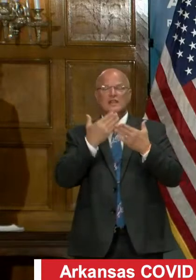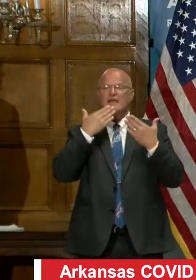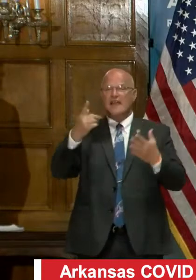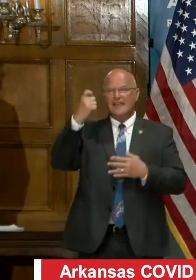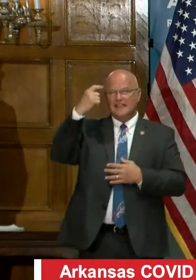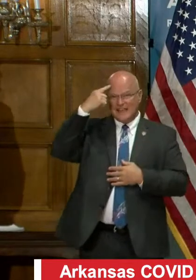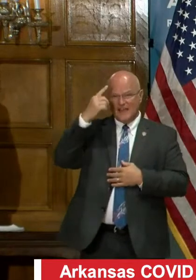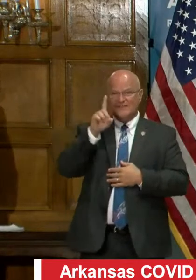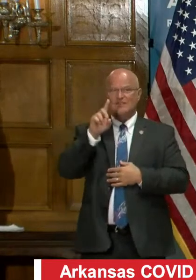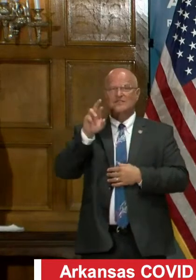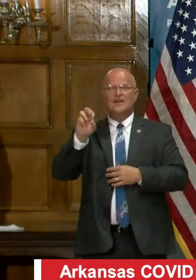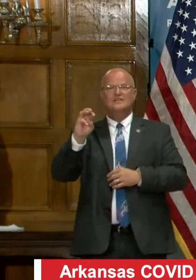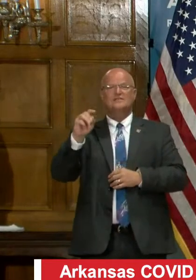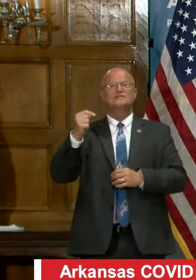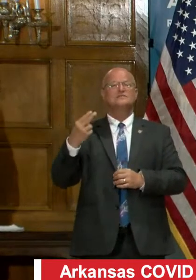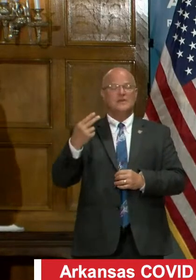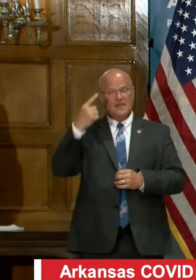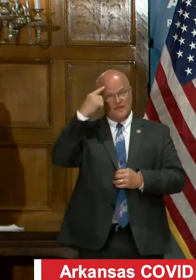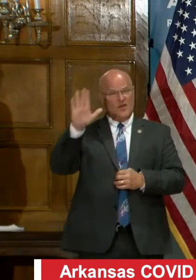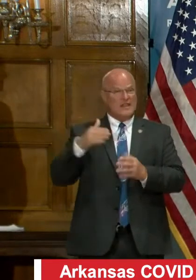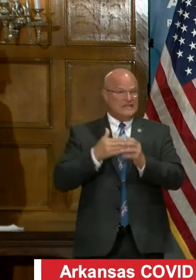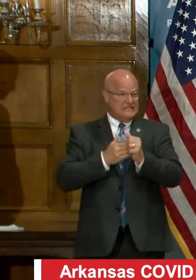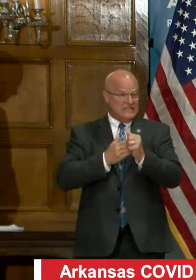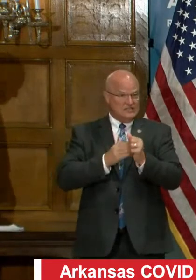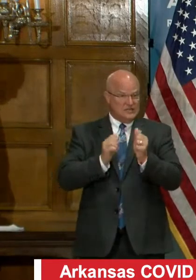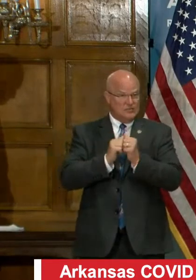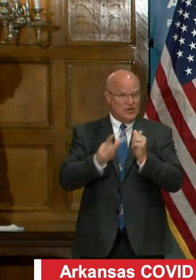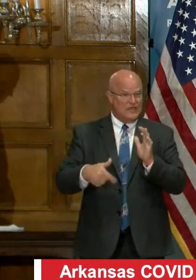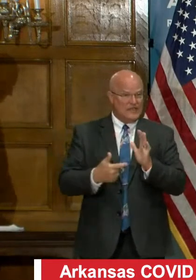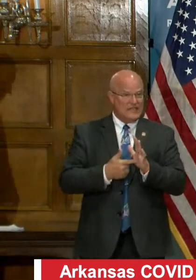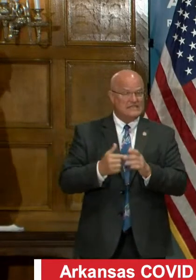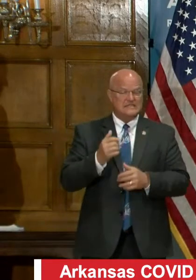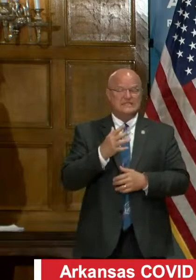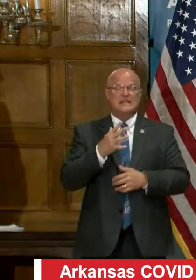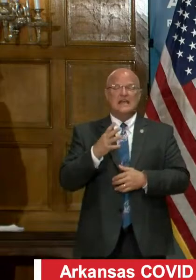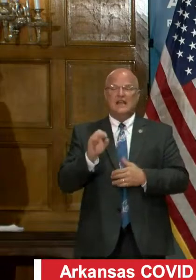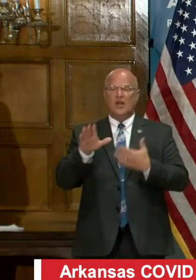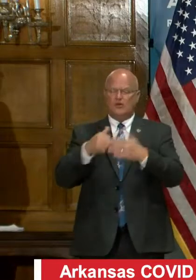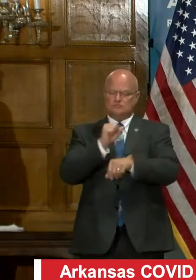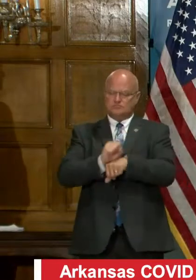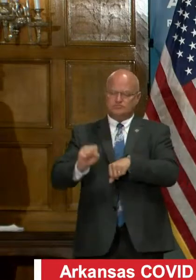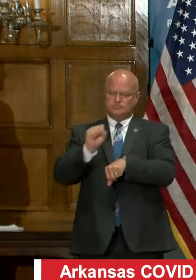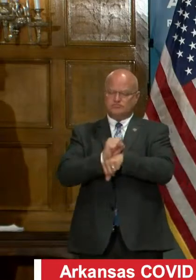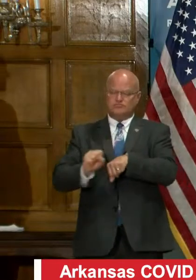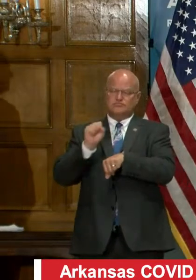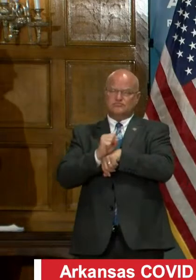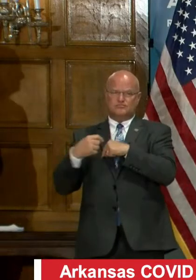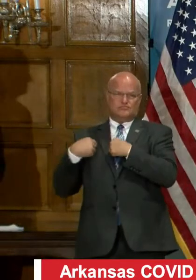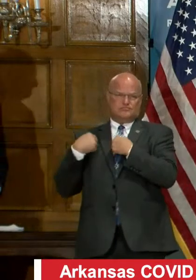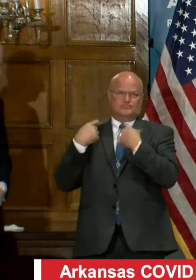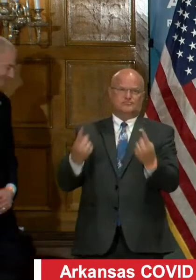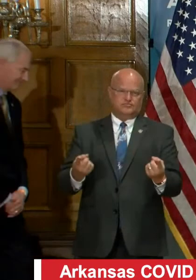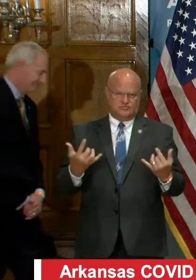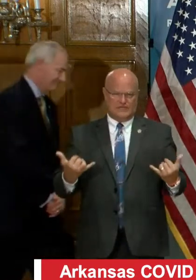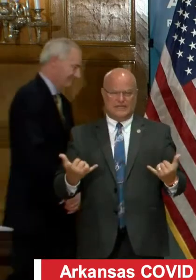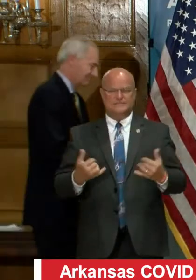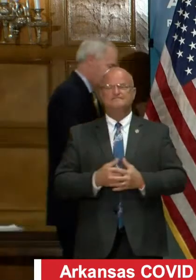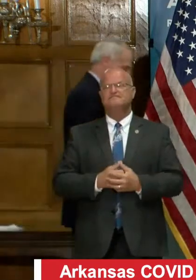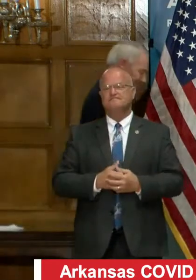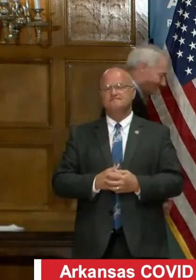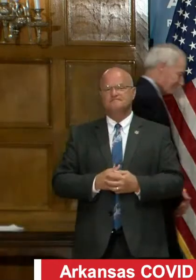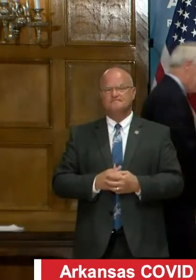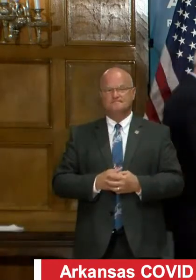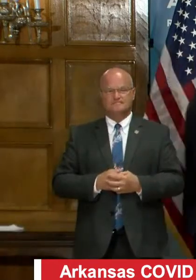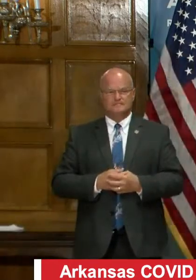thank the governor and Dr. Smith for their leadership in this and for all the work they've been doing over these last few weeks.